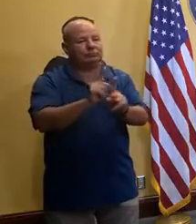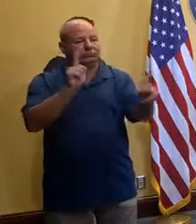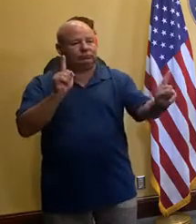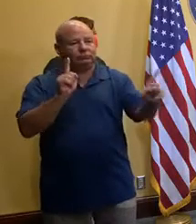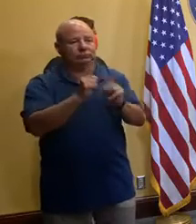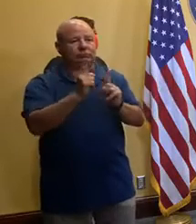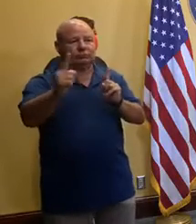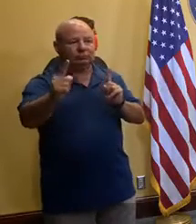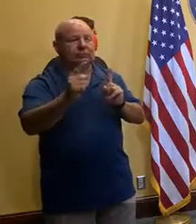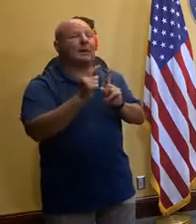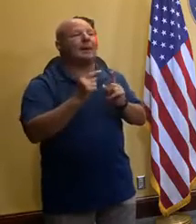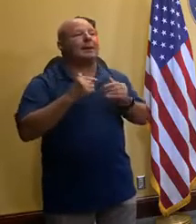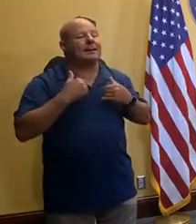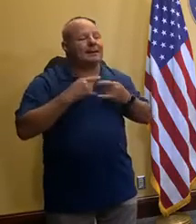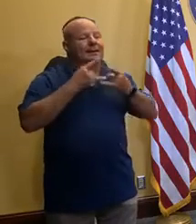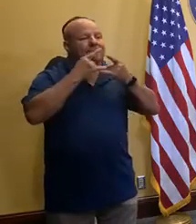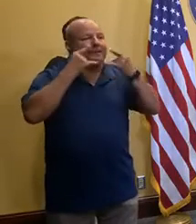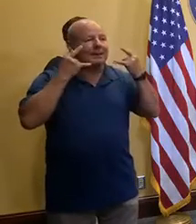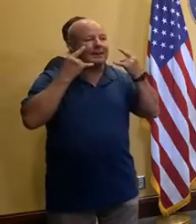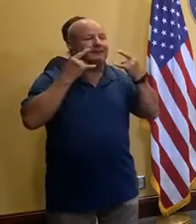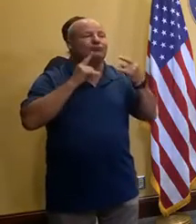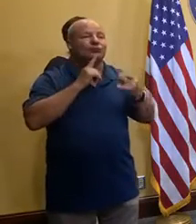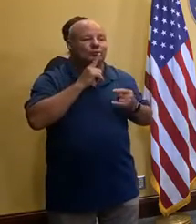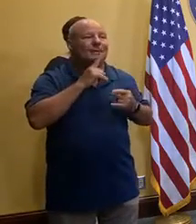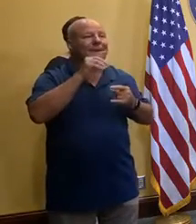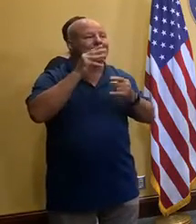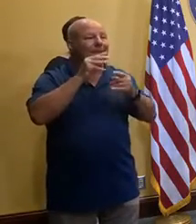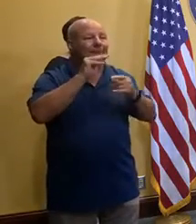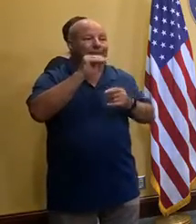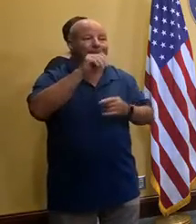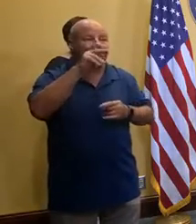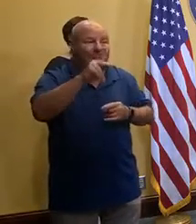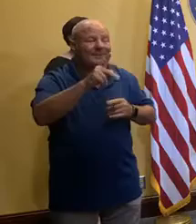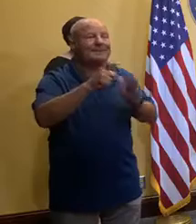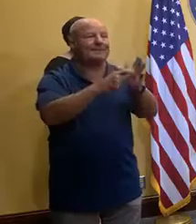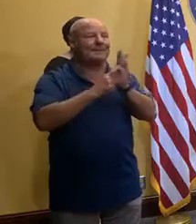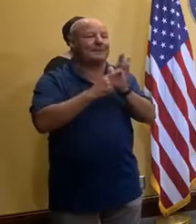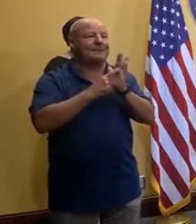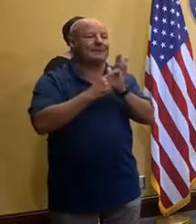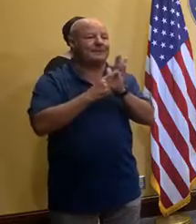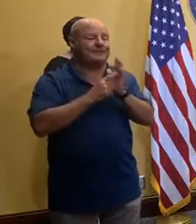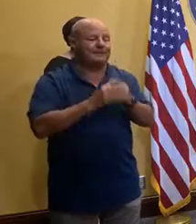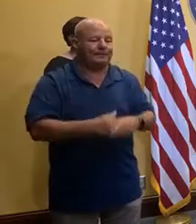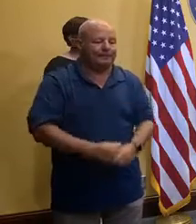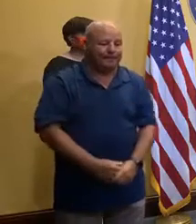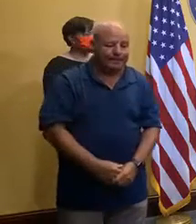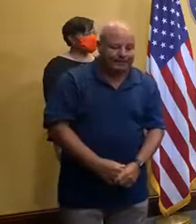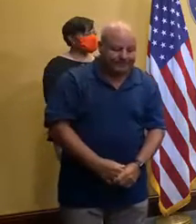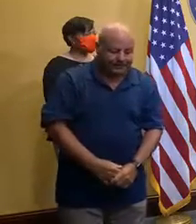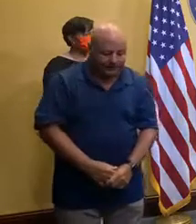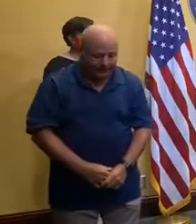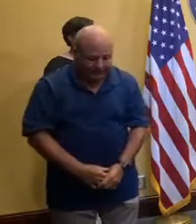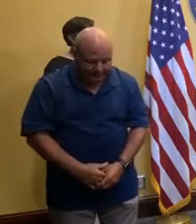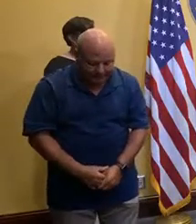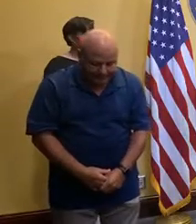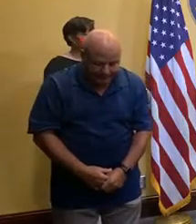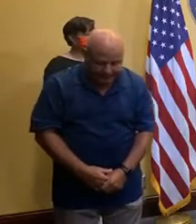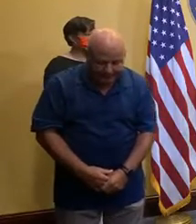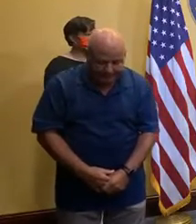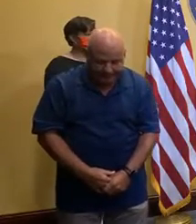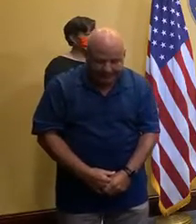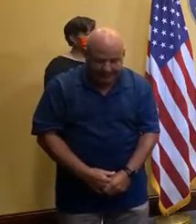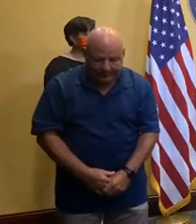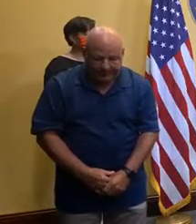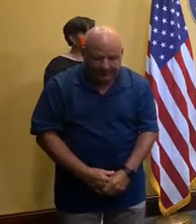have your mask on. It is a mask mandate. A word to individuals that